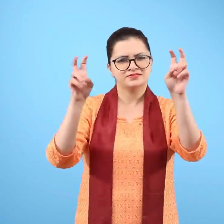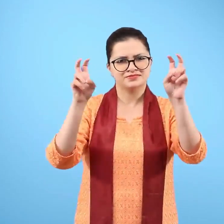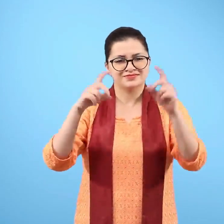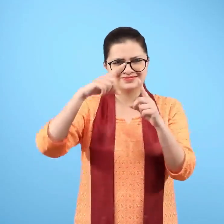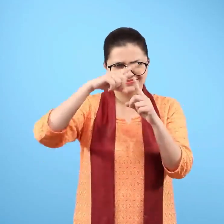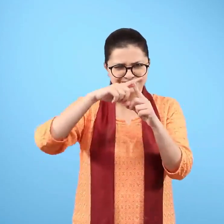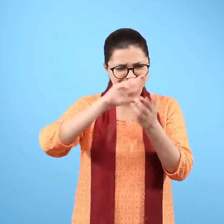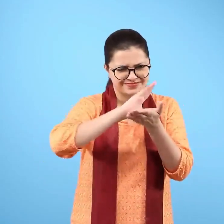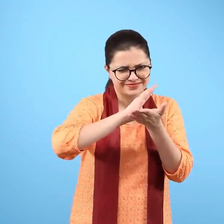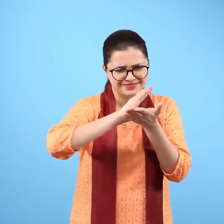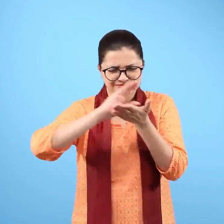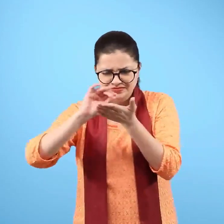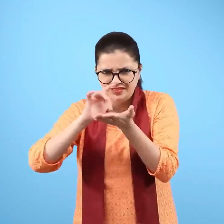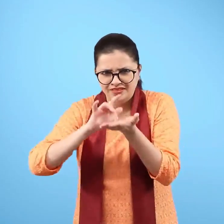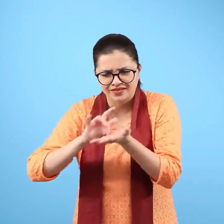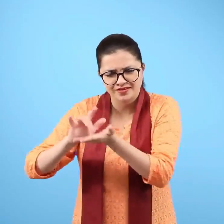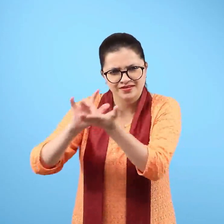Distances between towns.